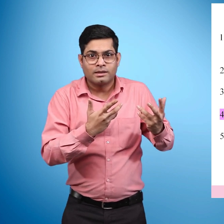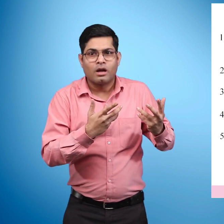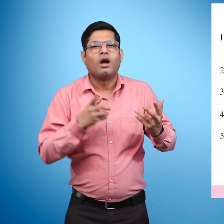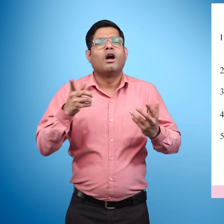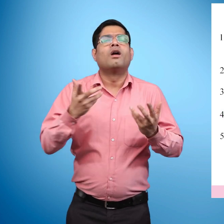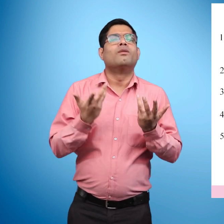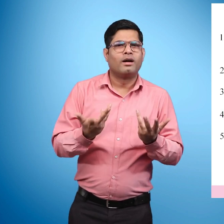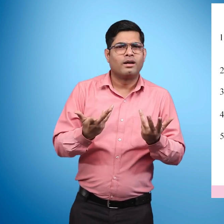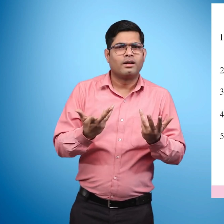And why?